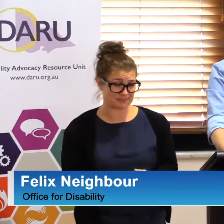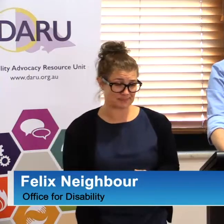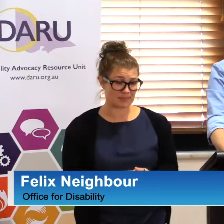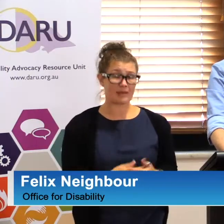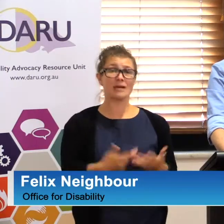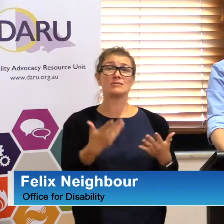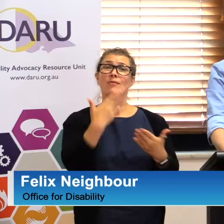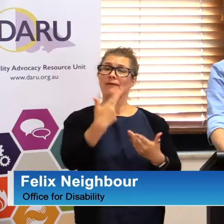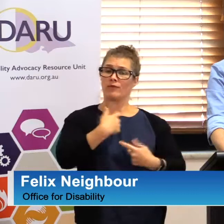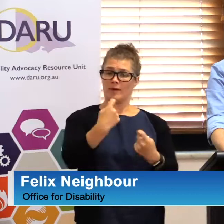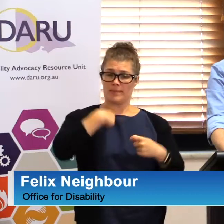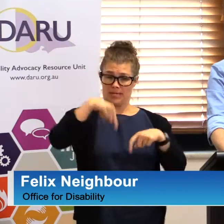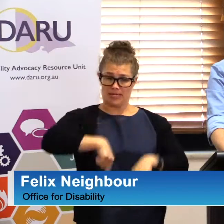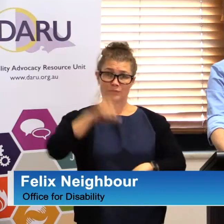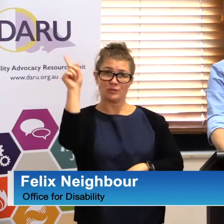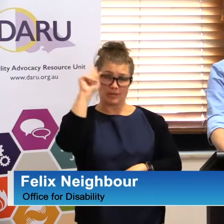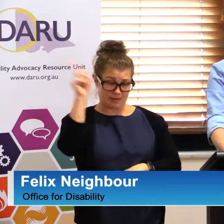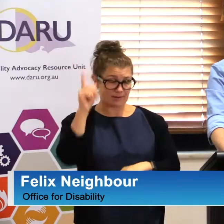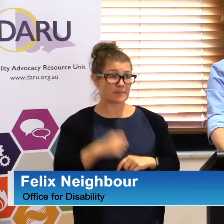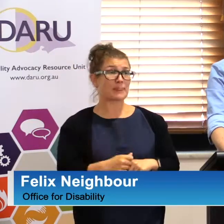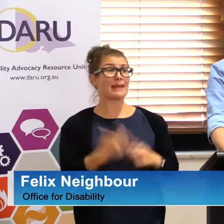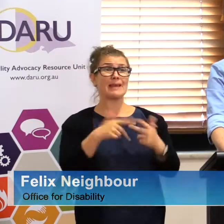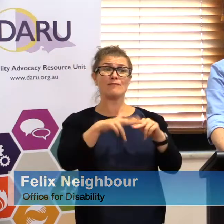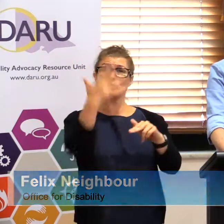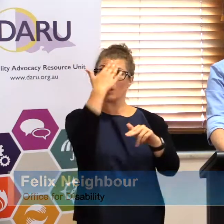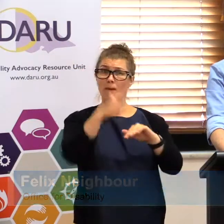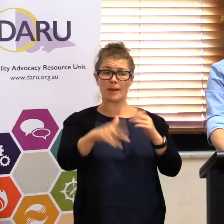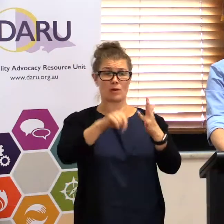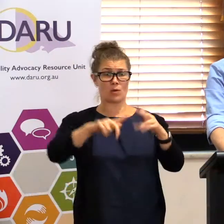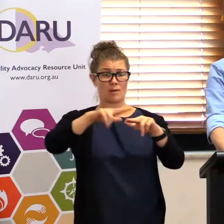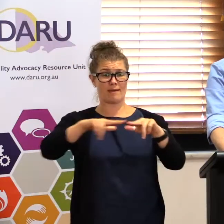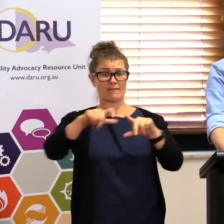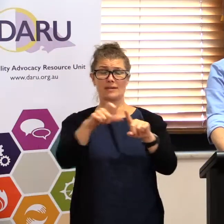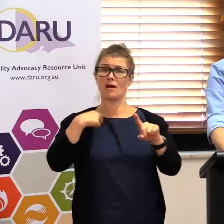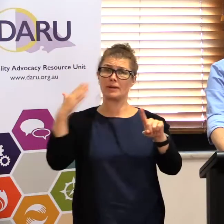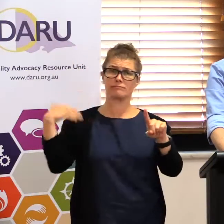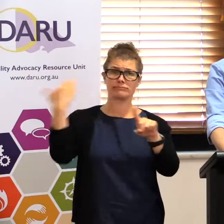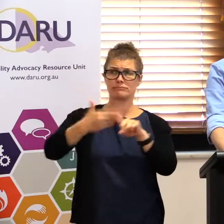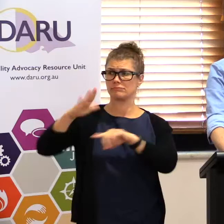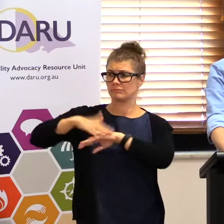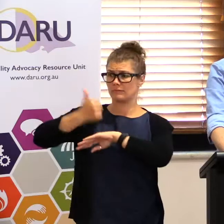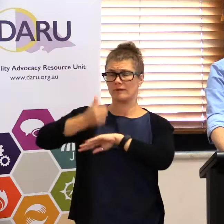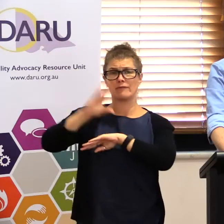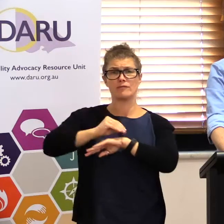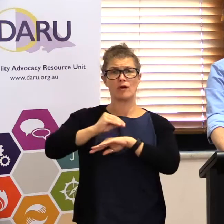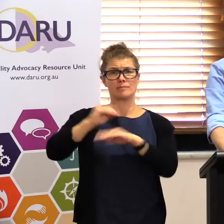Office for Disability, we've been around since September 2006, and our mission is